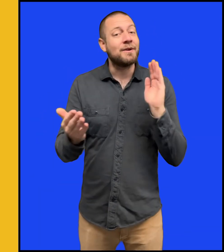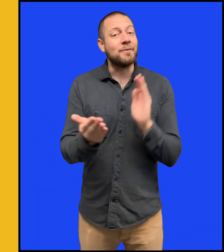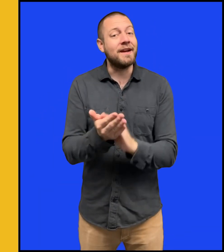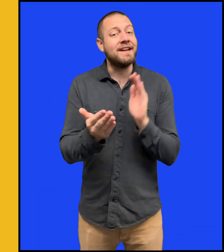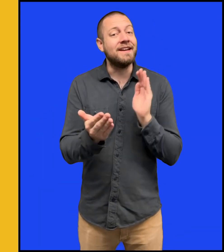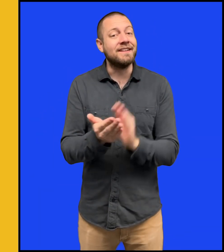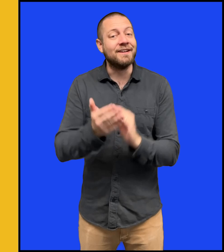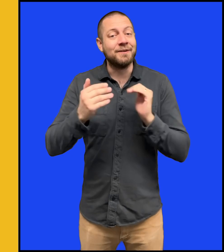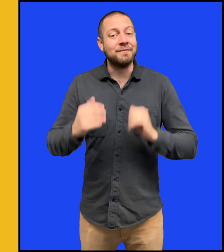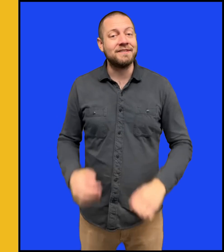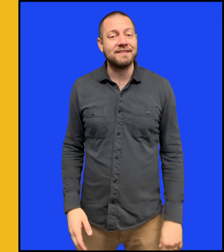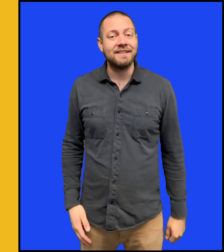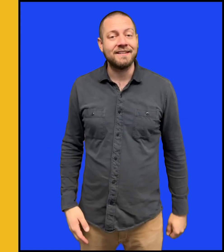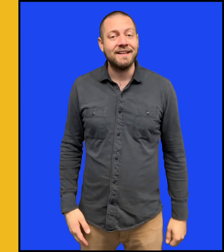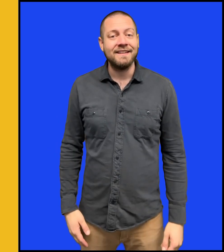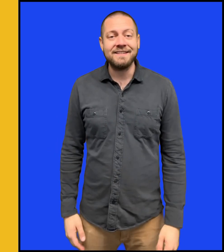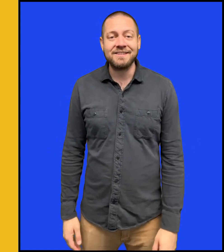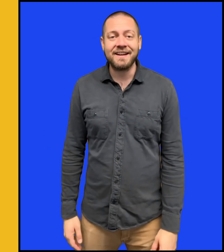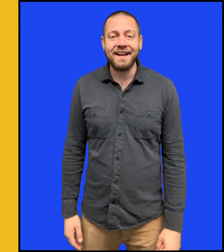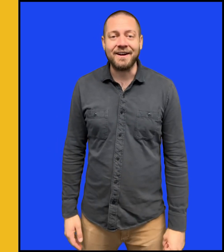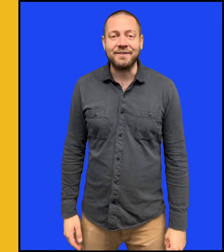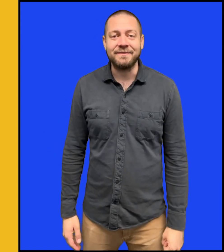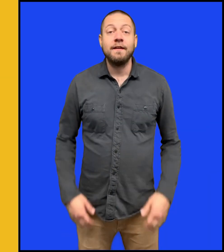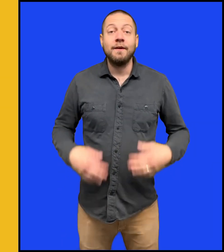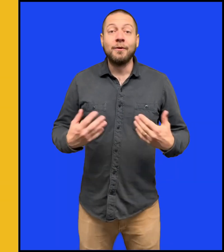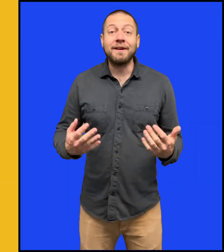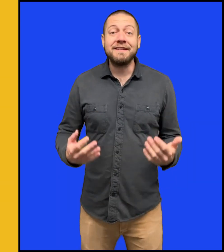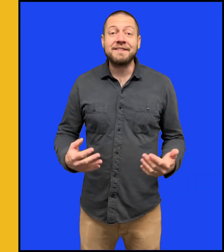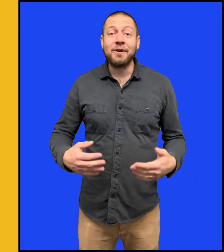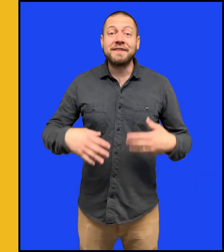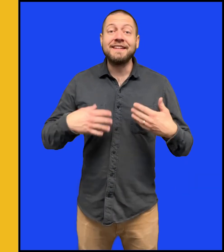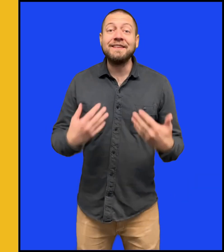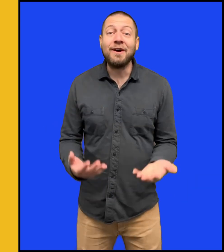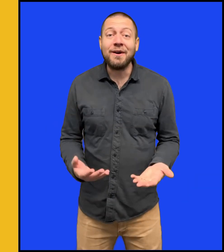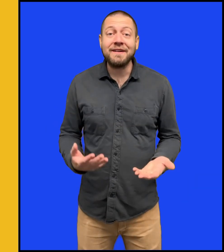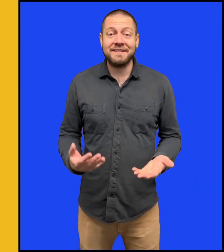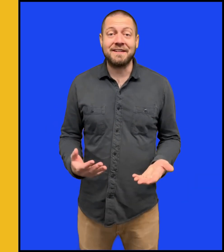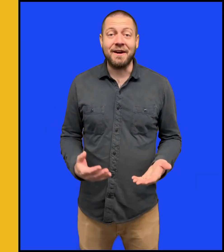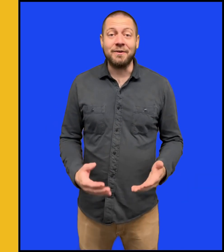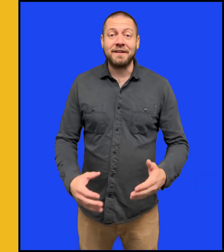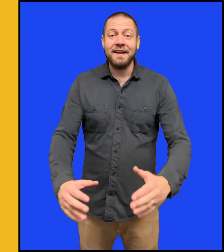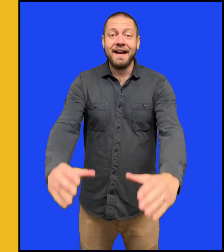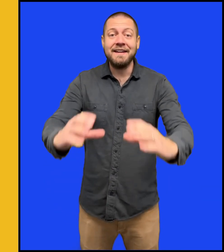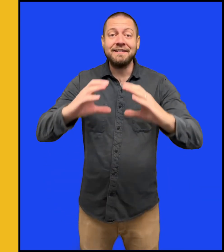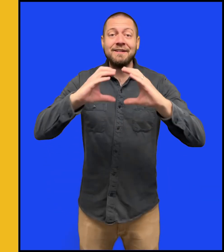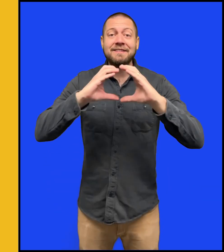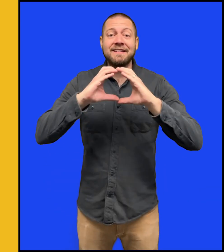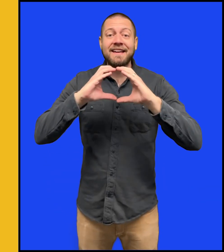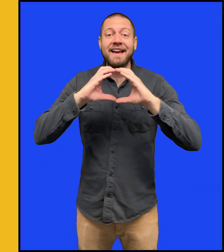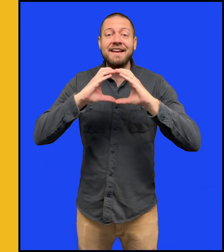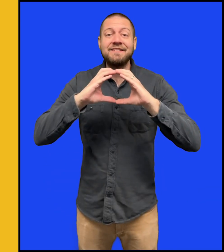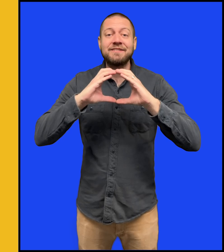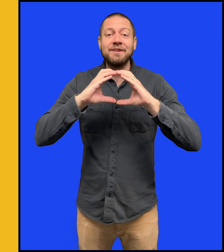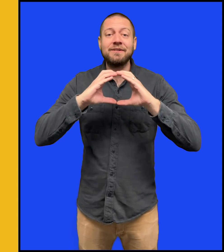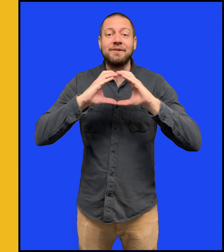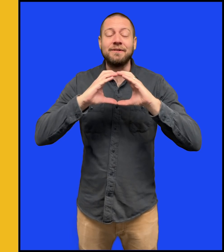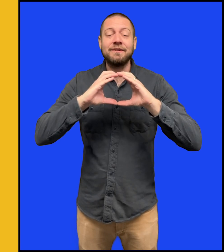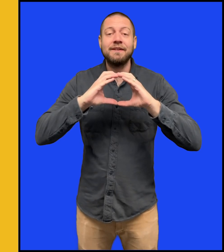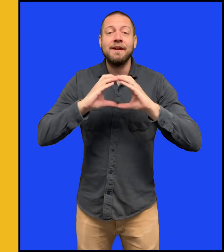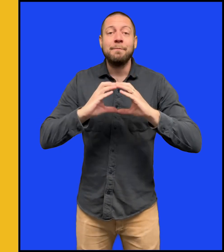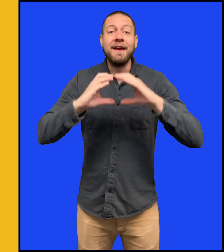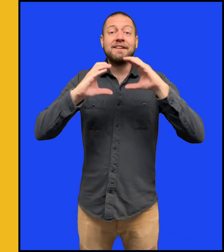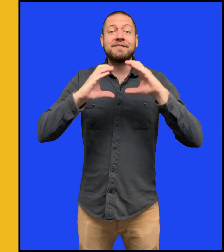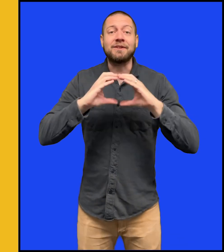make rhythms. Let's check it out. We're going to start with the longest note, and it looks like a